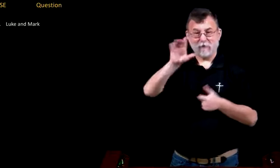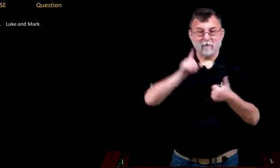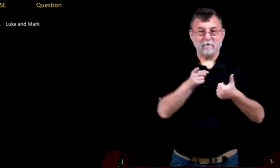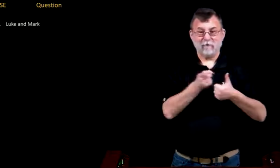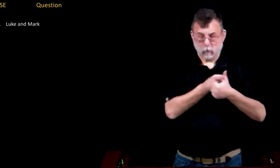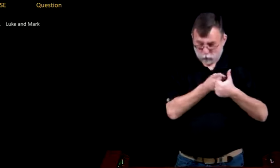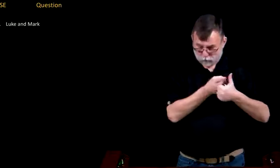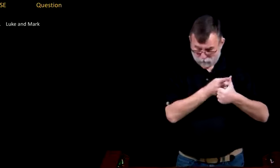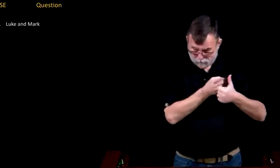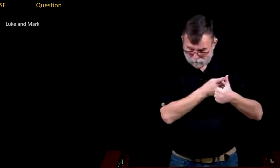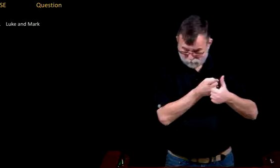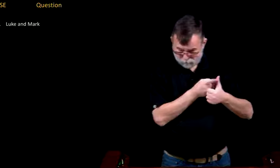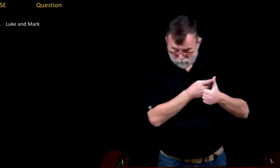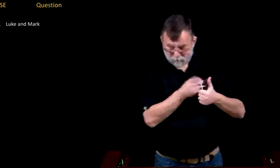funny pictures. The first one